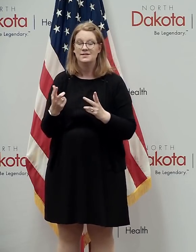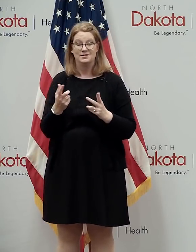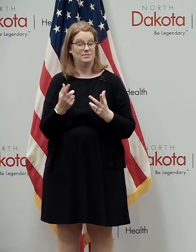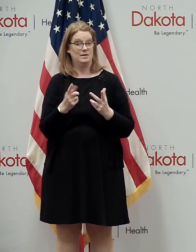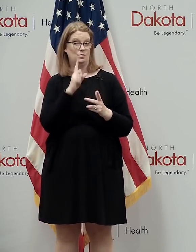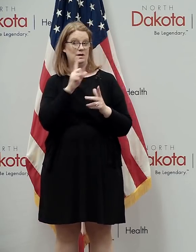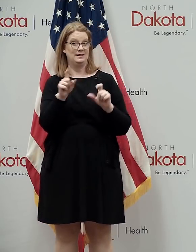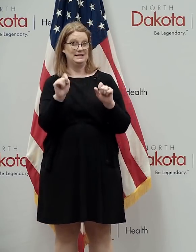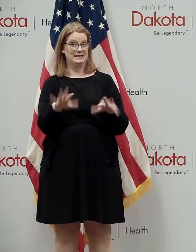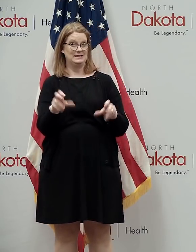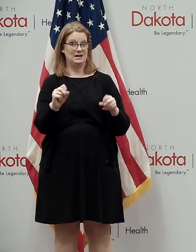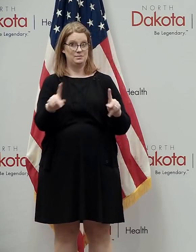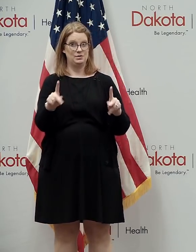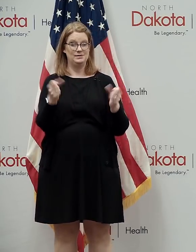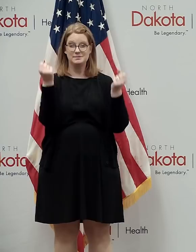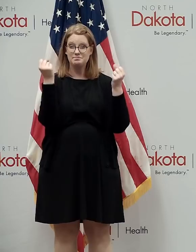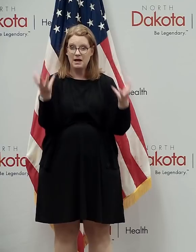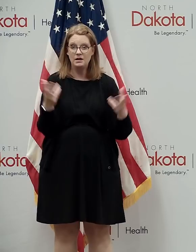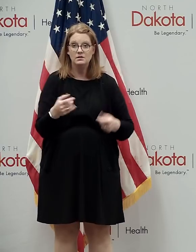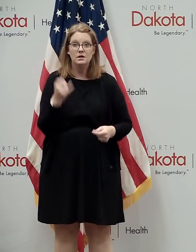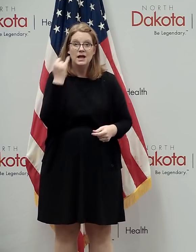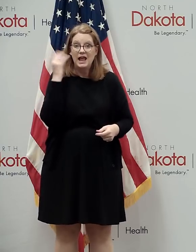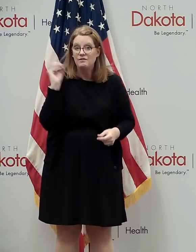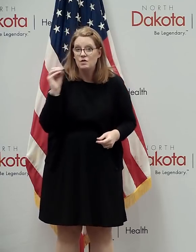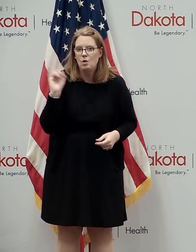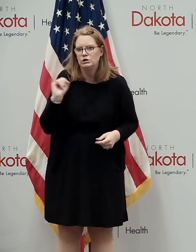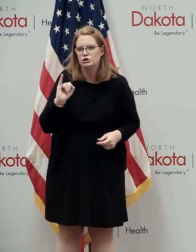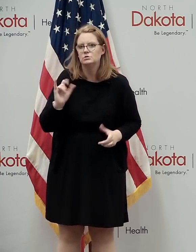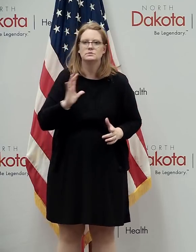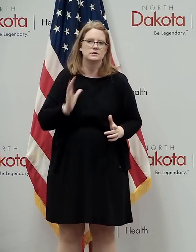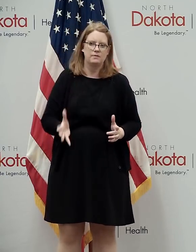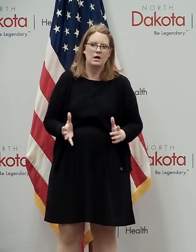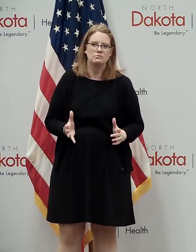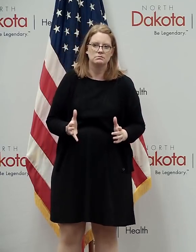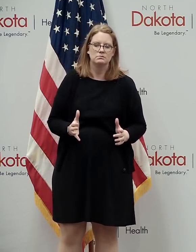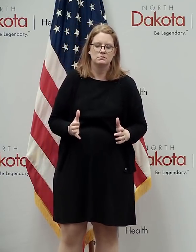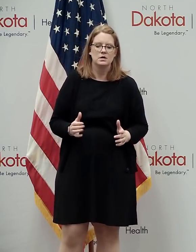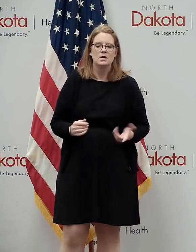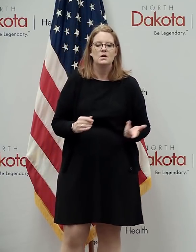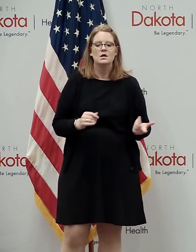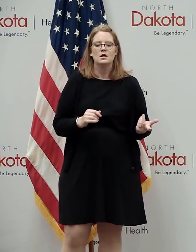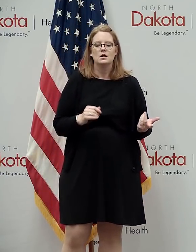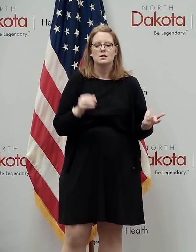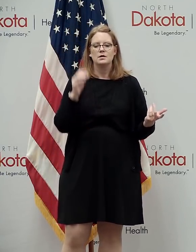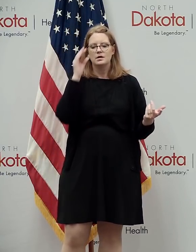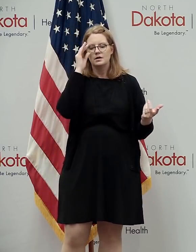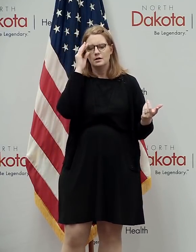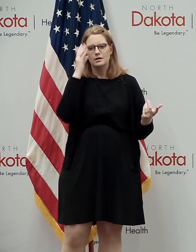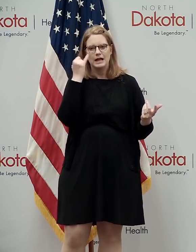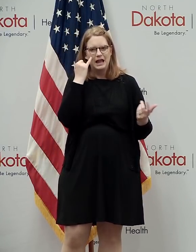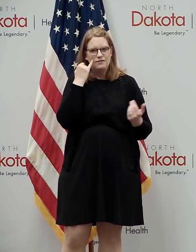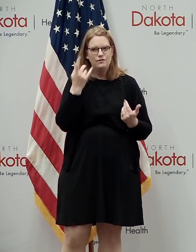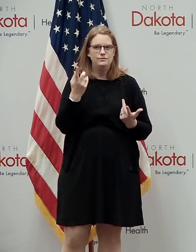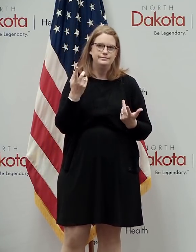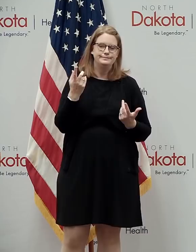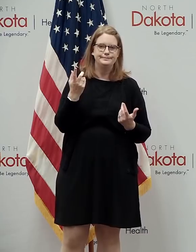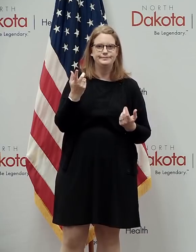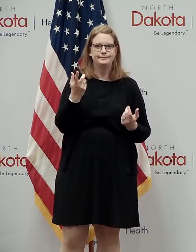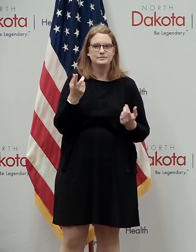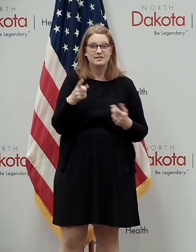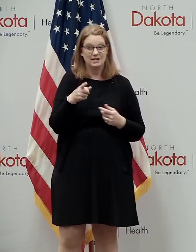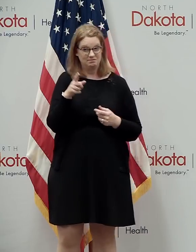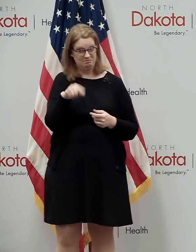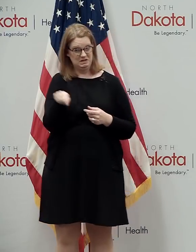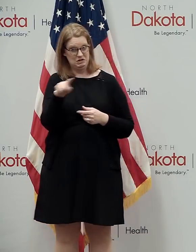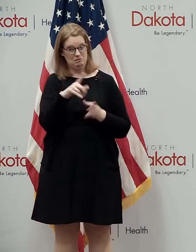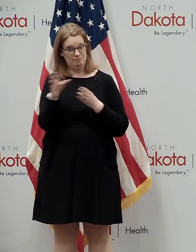tested, even if you don't have insurance, and particularly if you're going to be in a position where you're going to be interacting, like say if you're planning